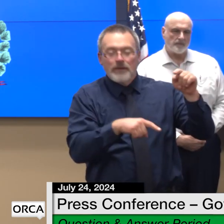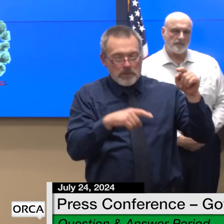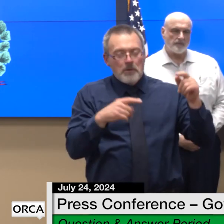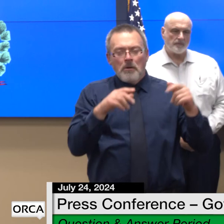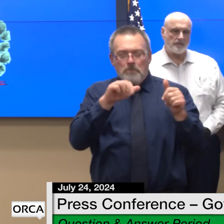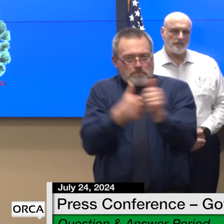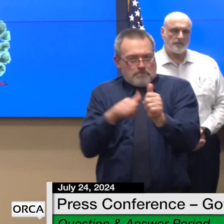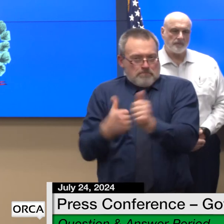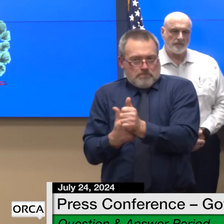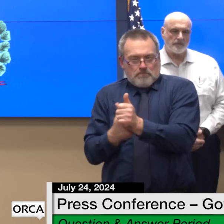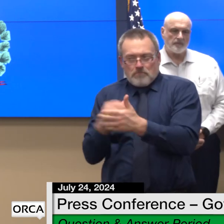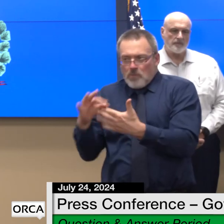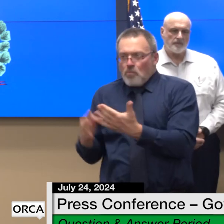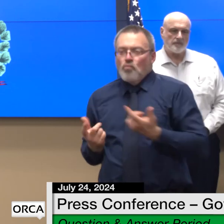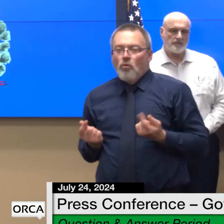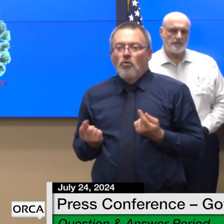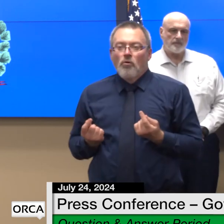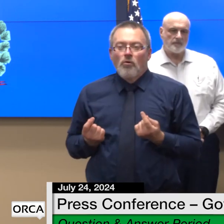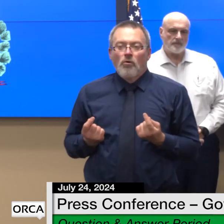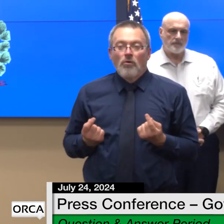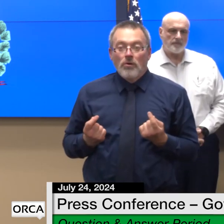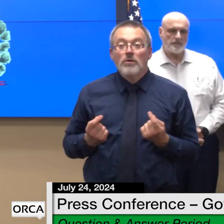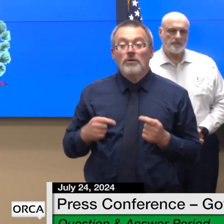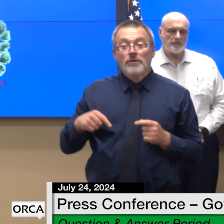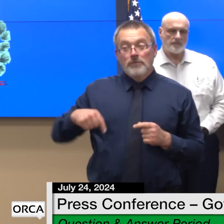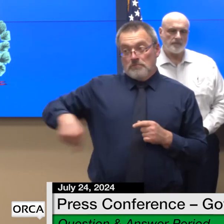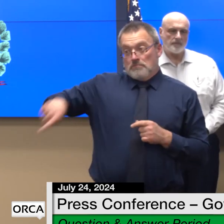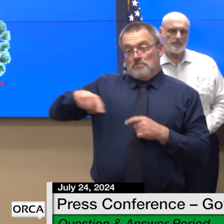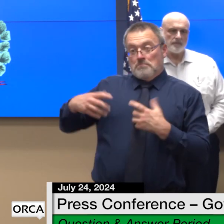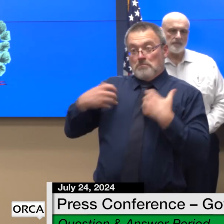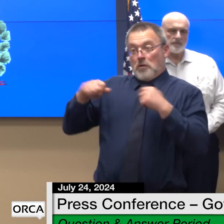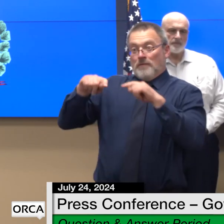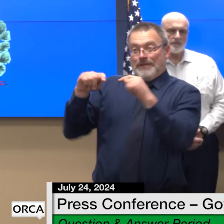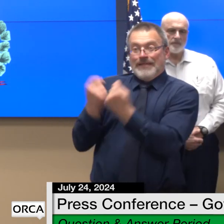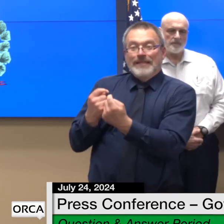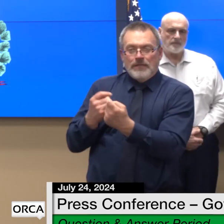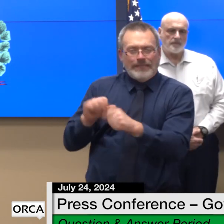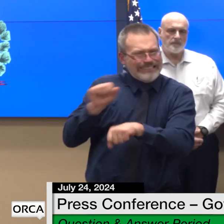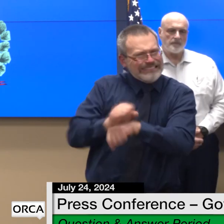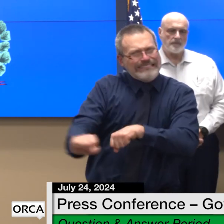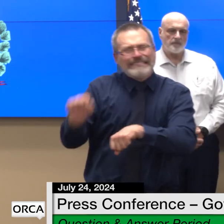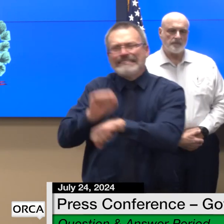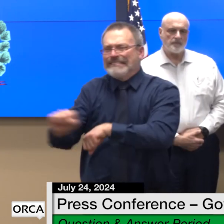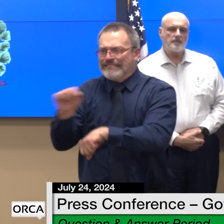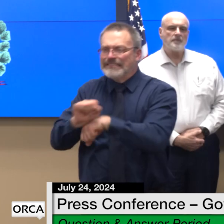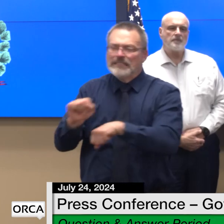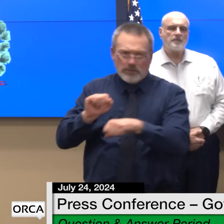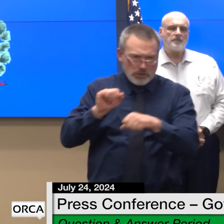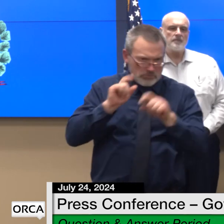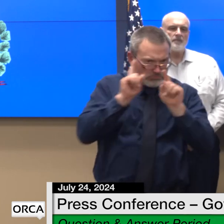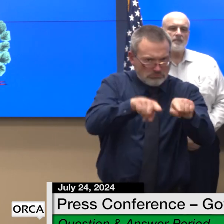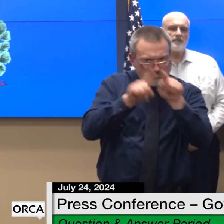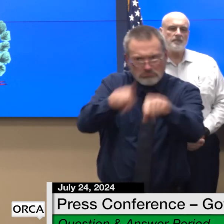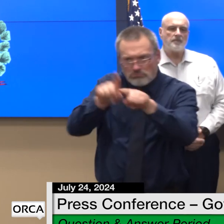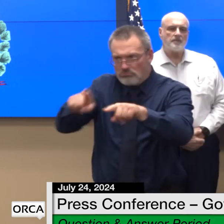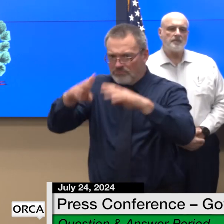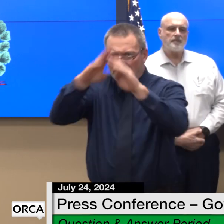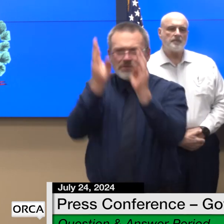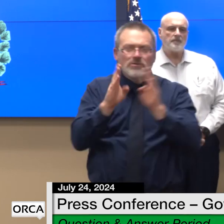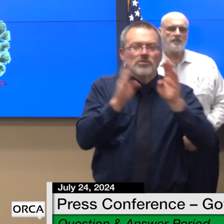and mitigation teams at VEM are really working diligently on that and going out to towns and ensuring that they understand what's going